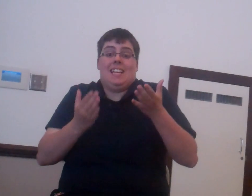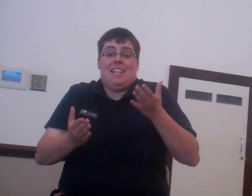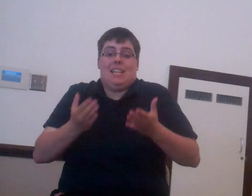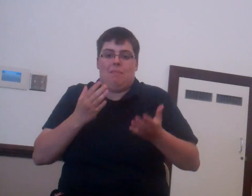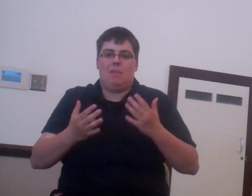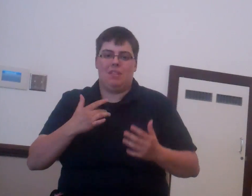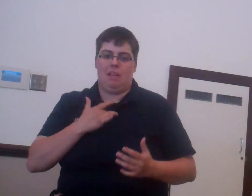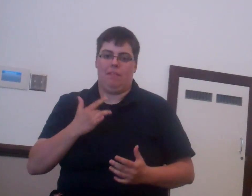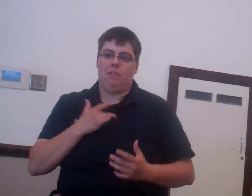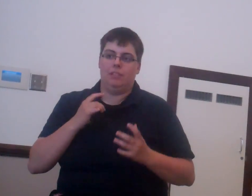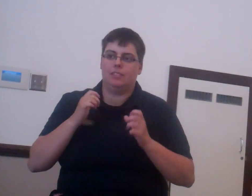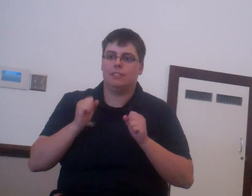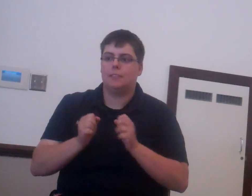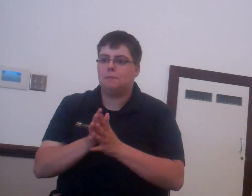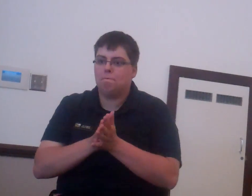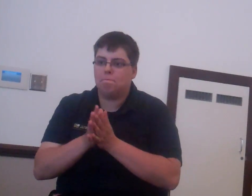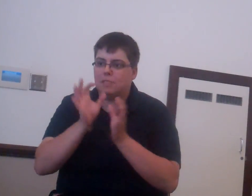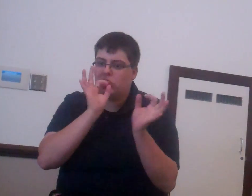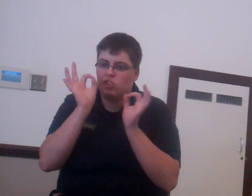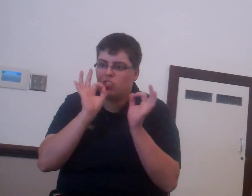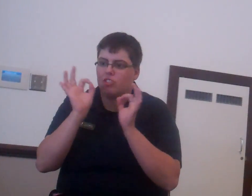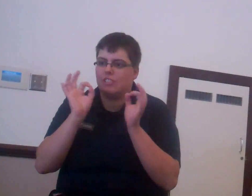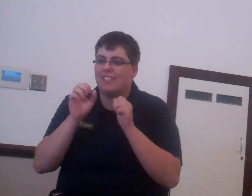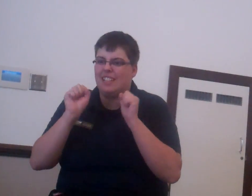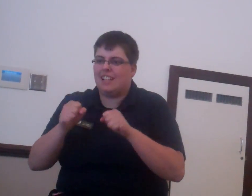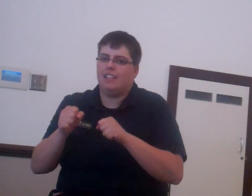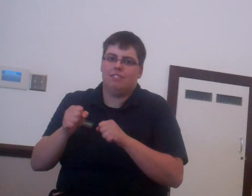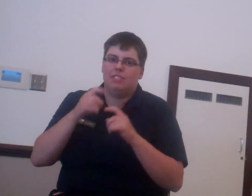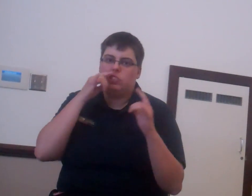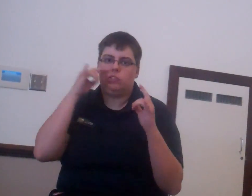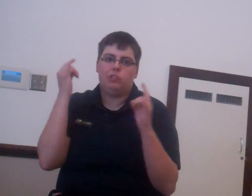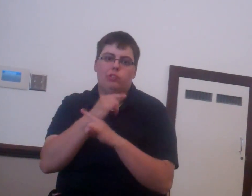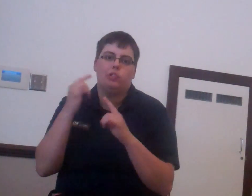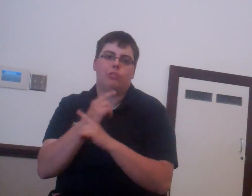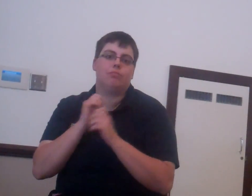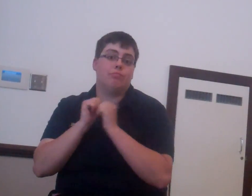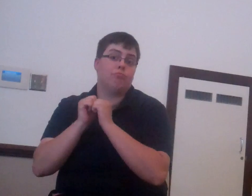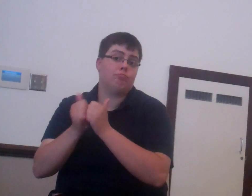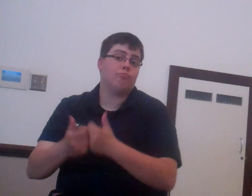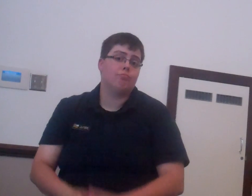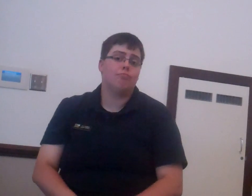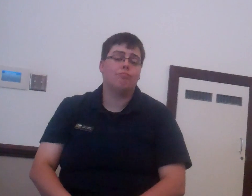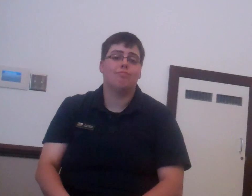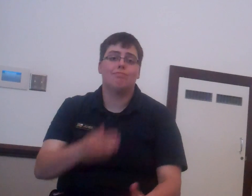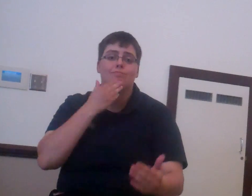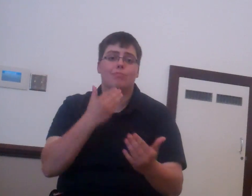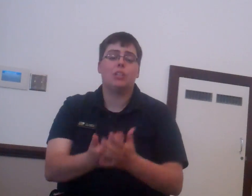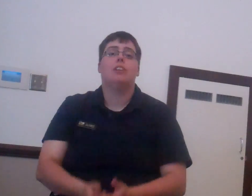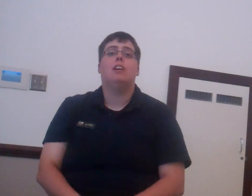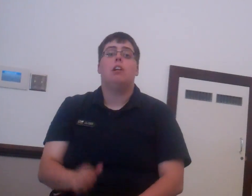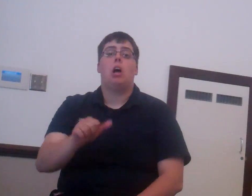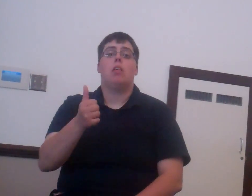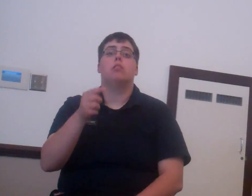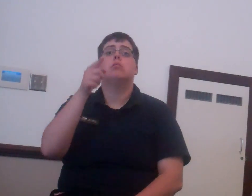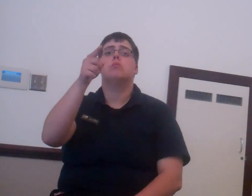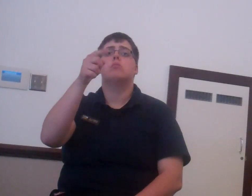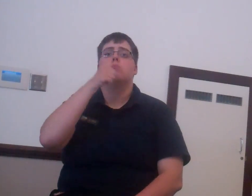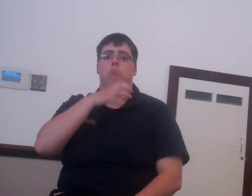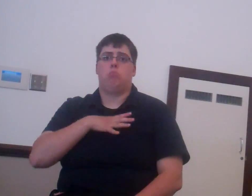bit. Right? We're kind of more interested in hanging out with our pal. Okay, good. Others, yeah. I work at a grocery